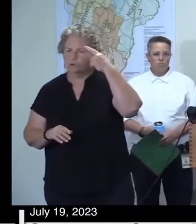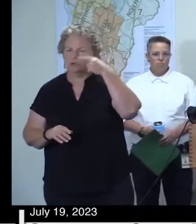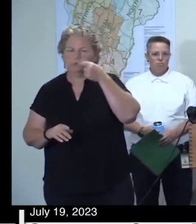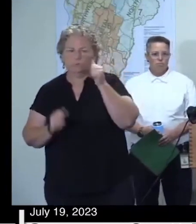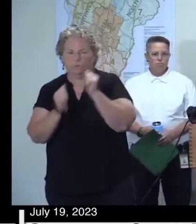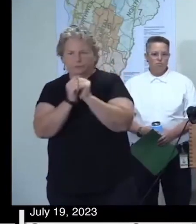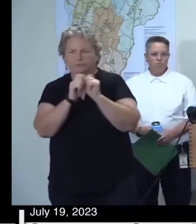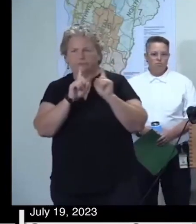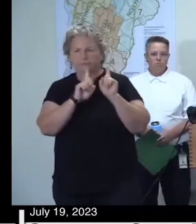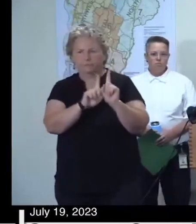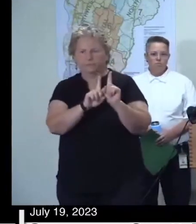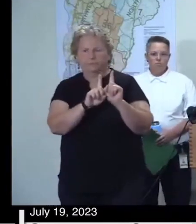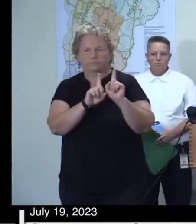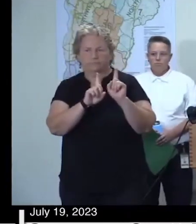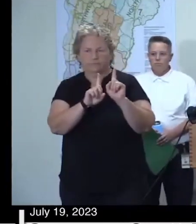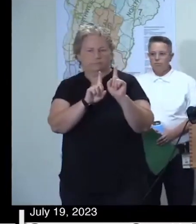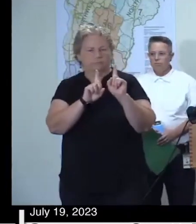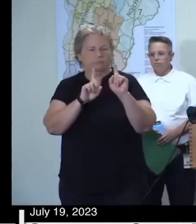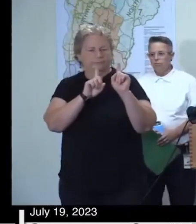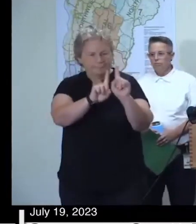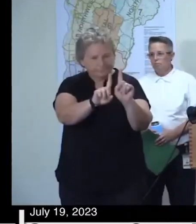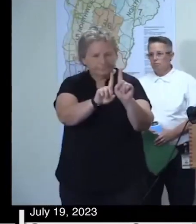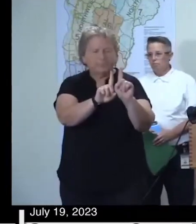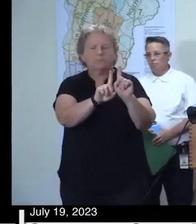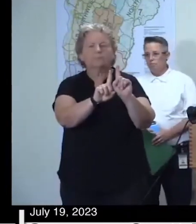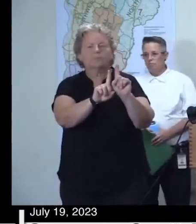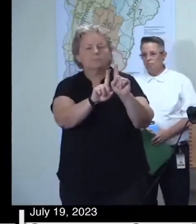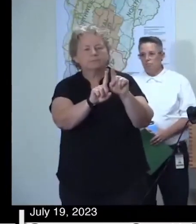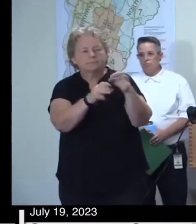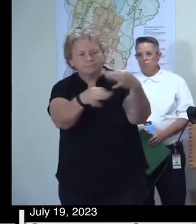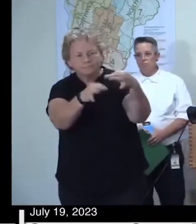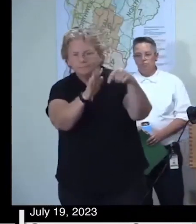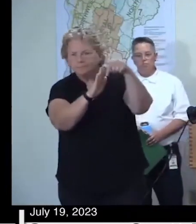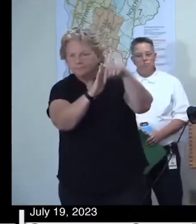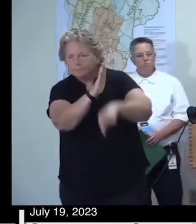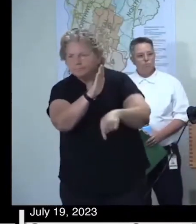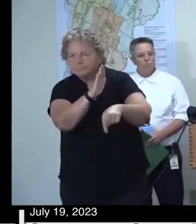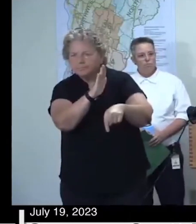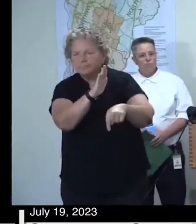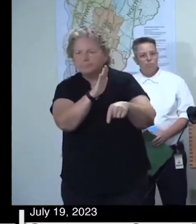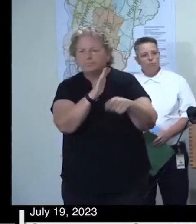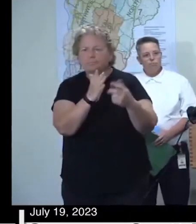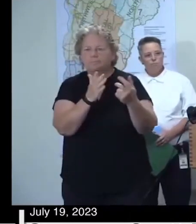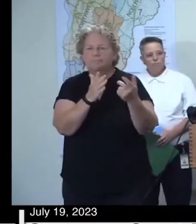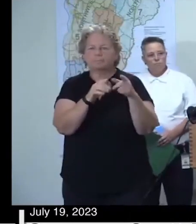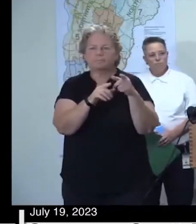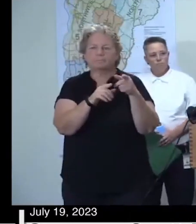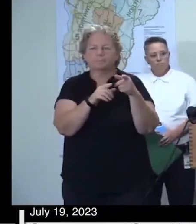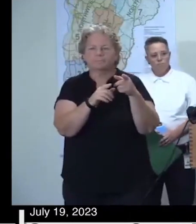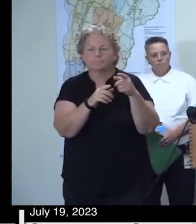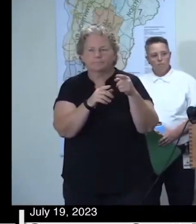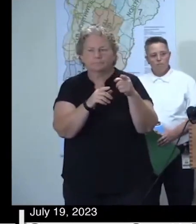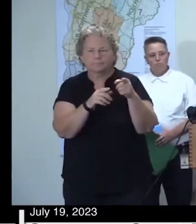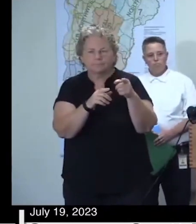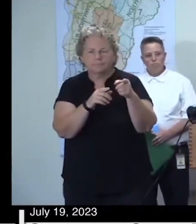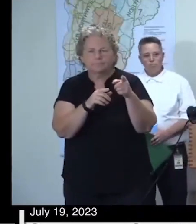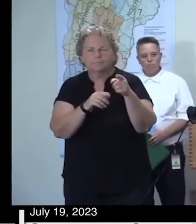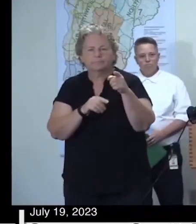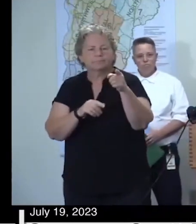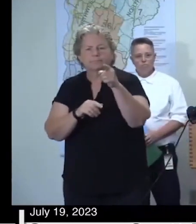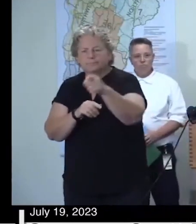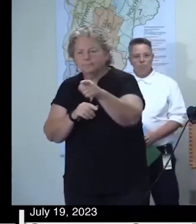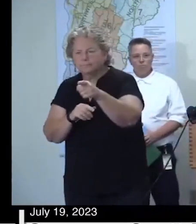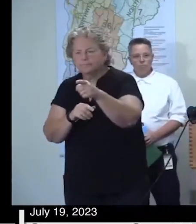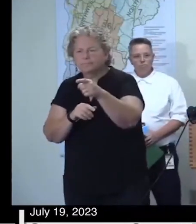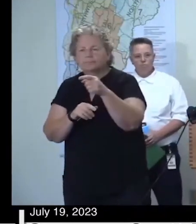that we're seeing from the storm, but also the impact over years of loss of opportunities for revenues and